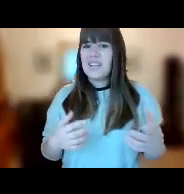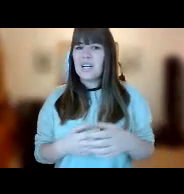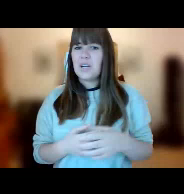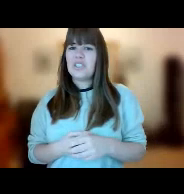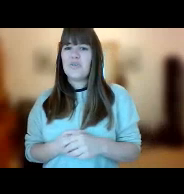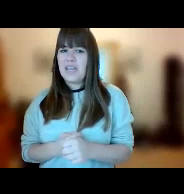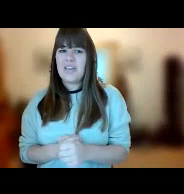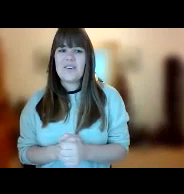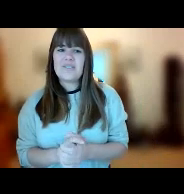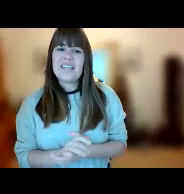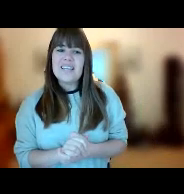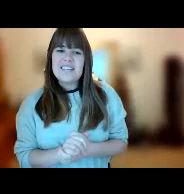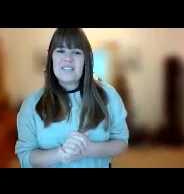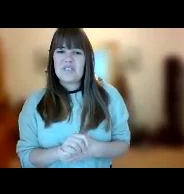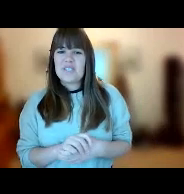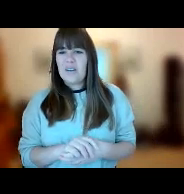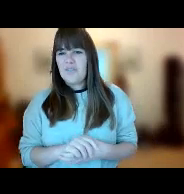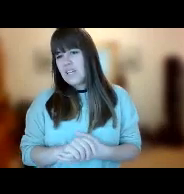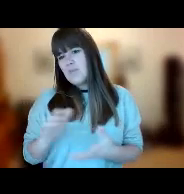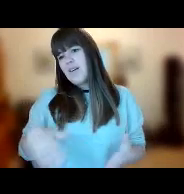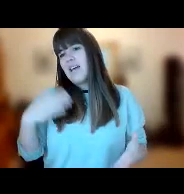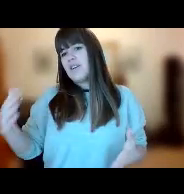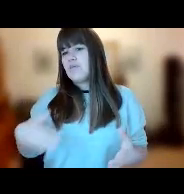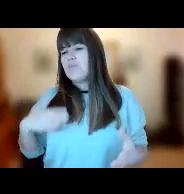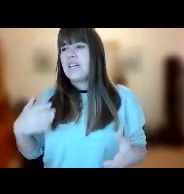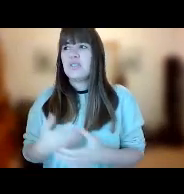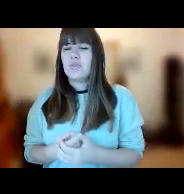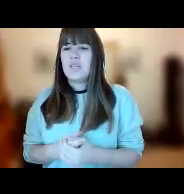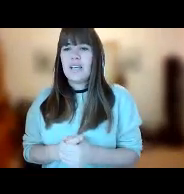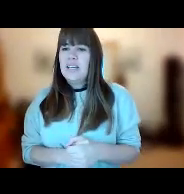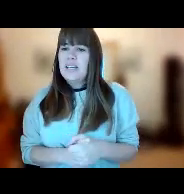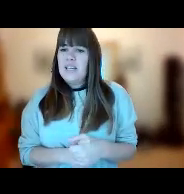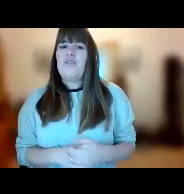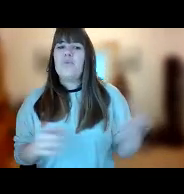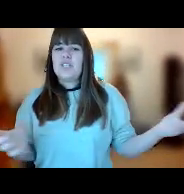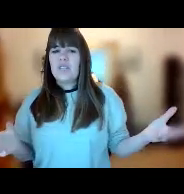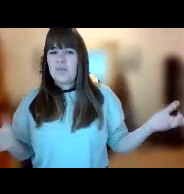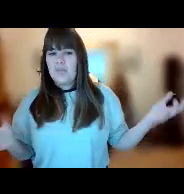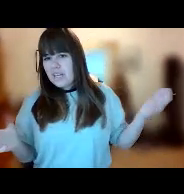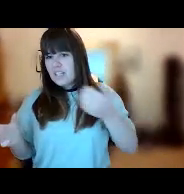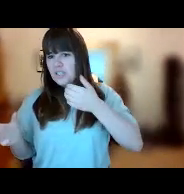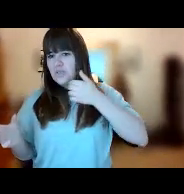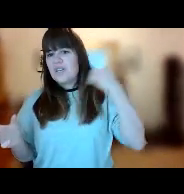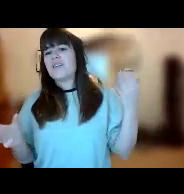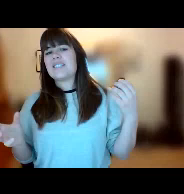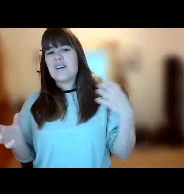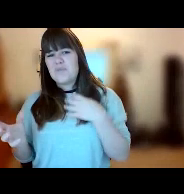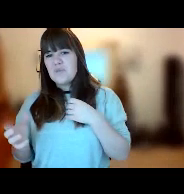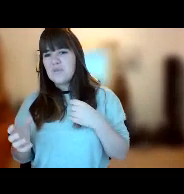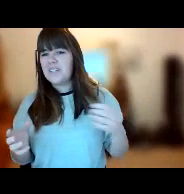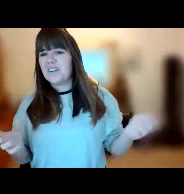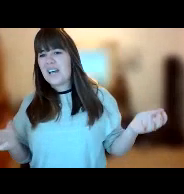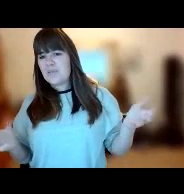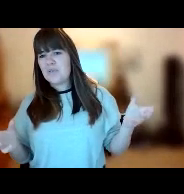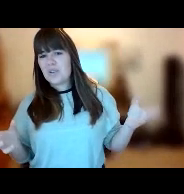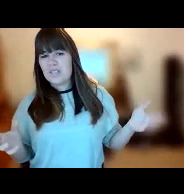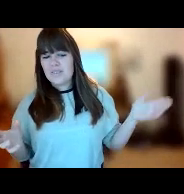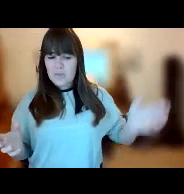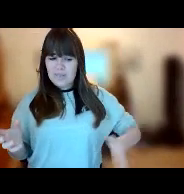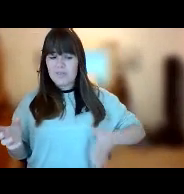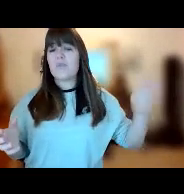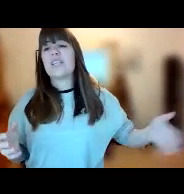and evolving on the language that we use. So just kind of thinking about that and making sure that if we're doing a communication audit, for example, on how